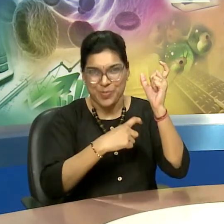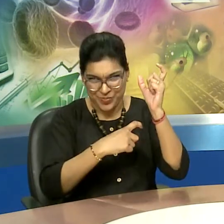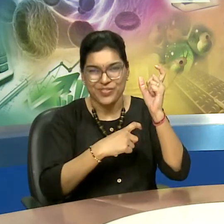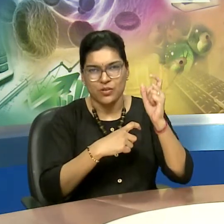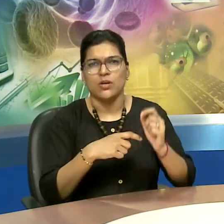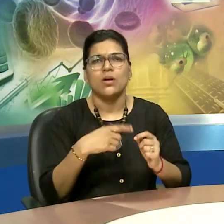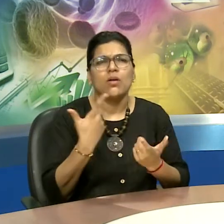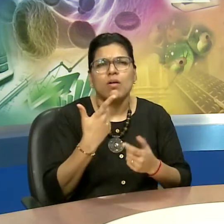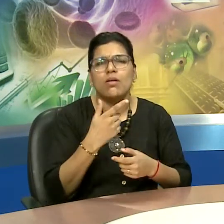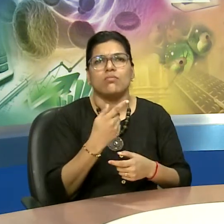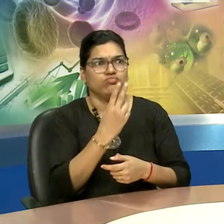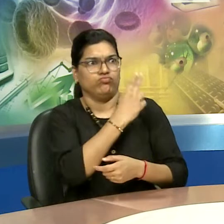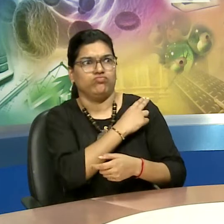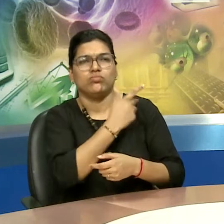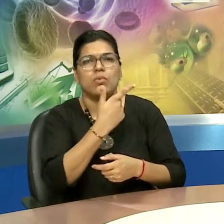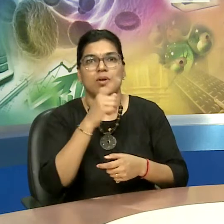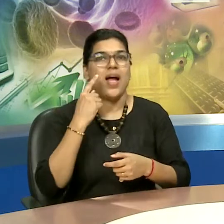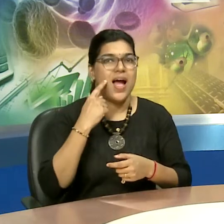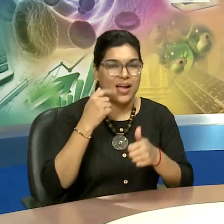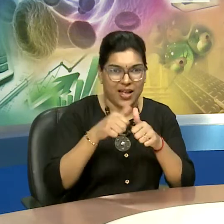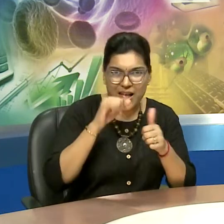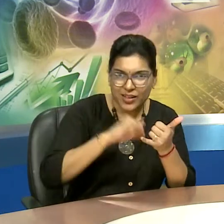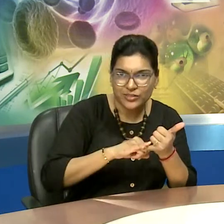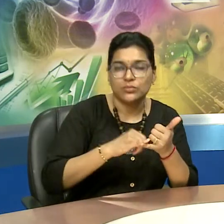IAS or IPS